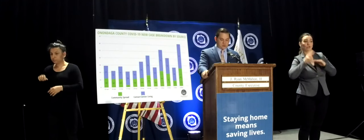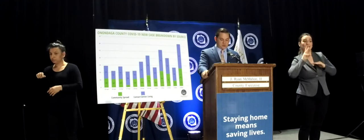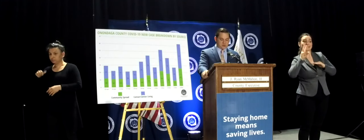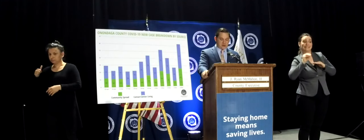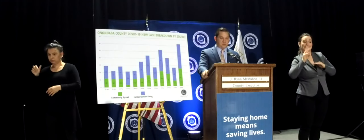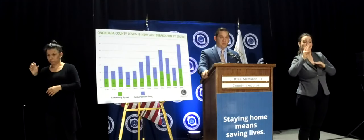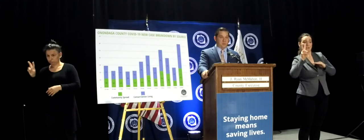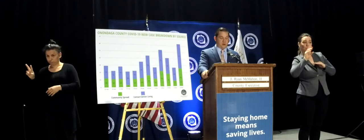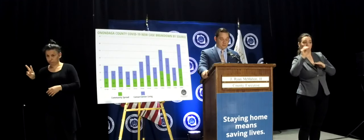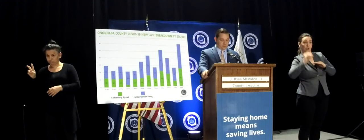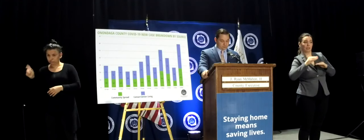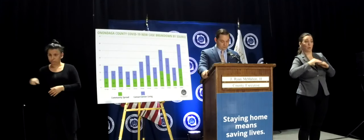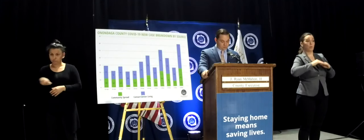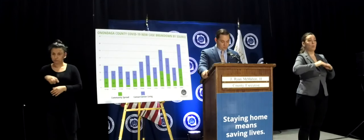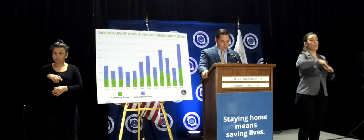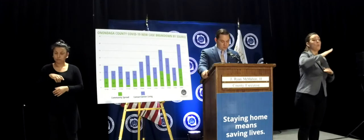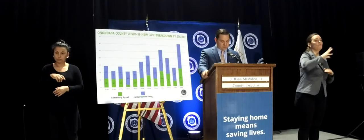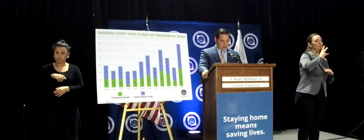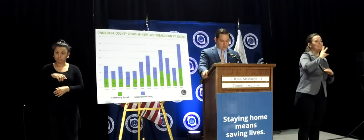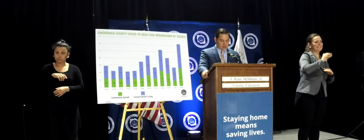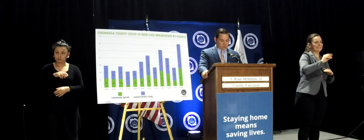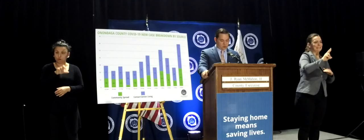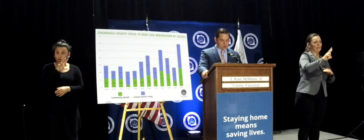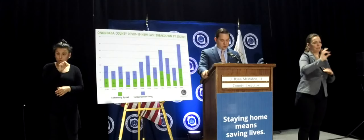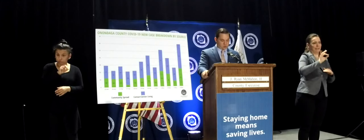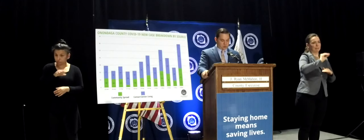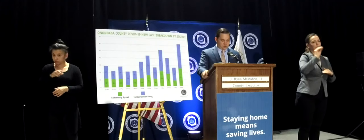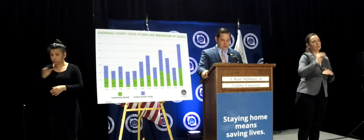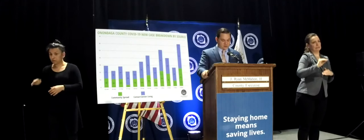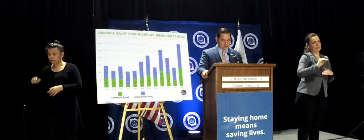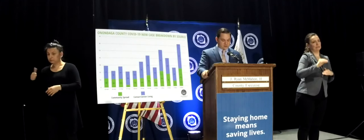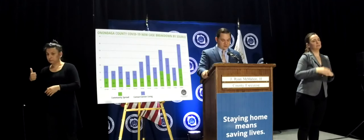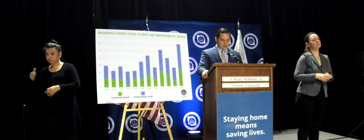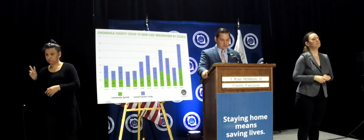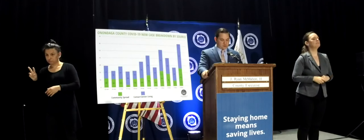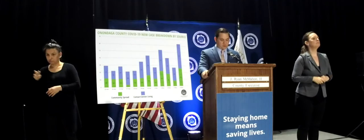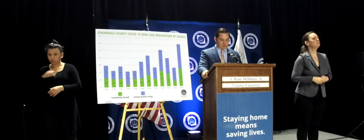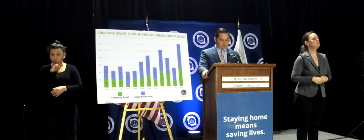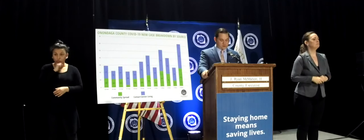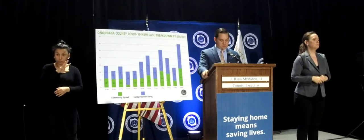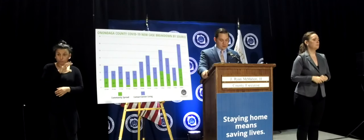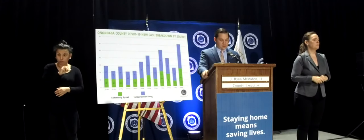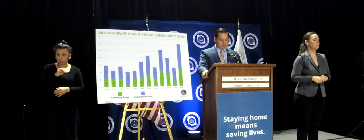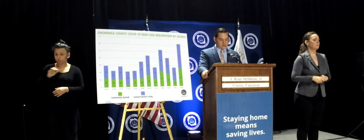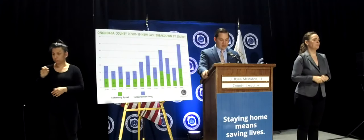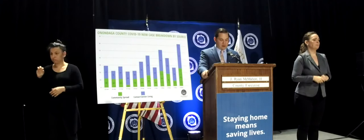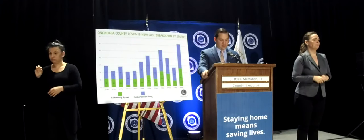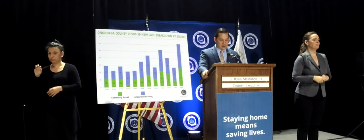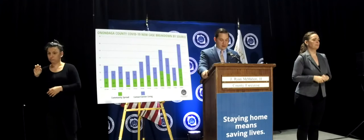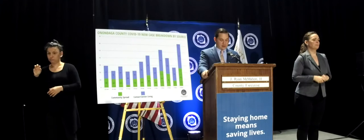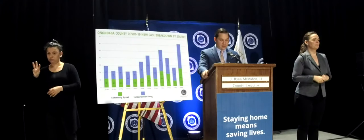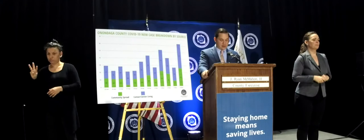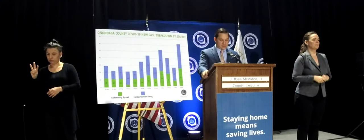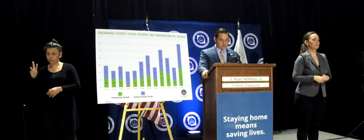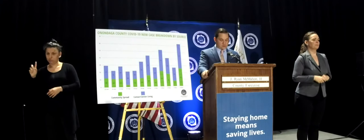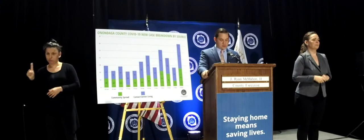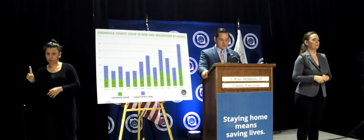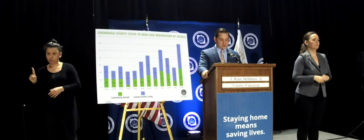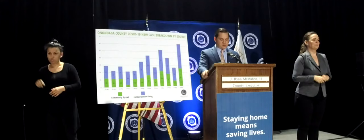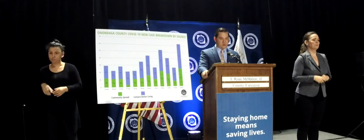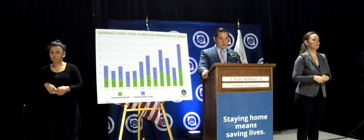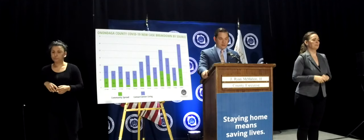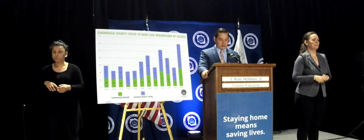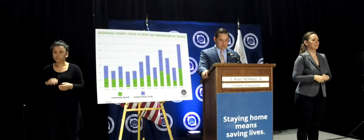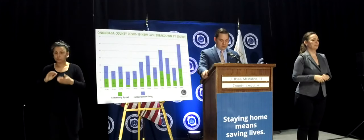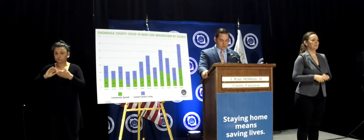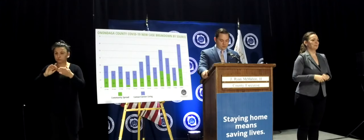had 269 people recover. Town of Clay, 102 total cases, 72 recoveries. Town of Onondaga, 88 total